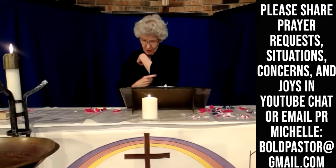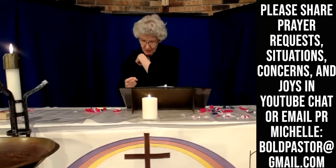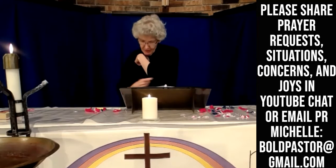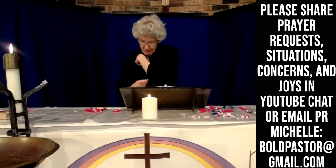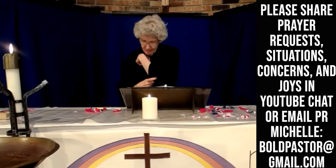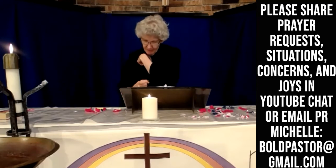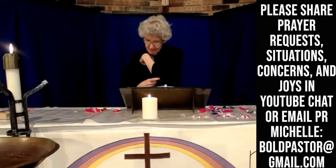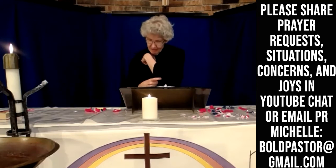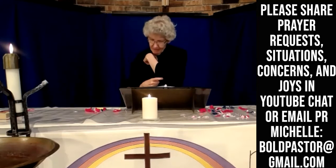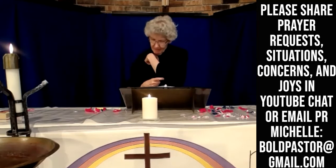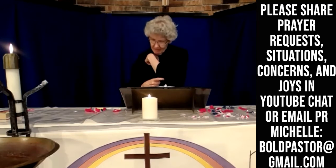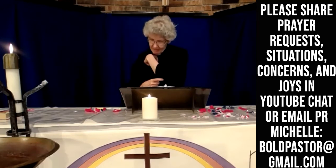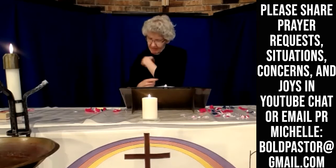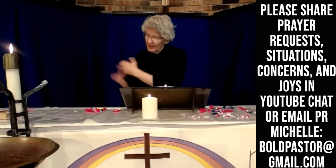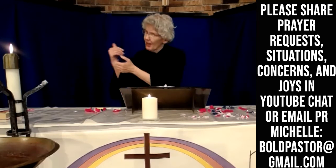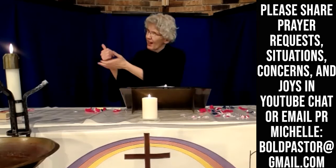Whenever we feel tempted,